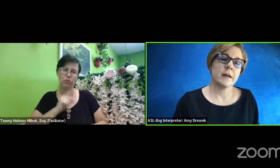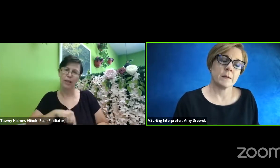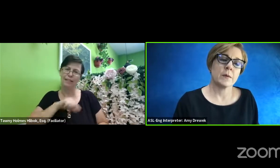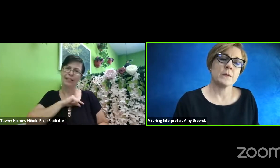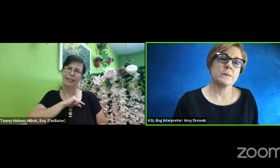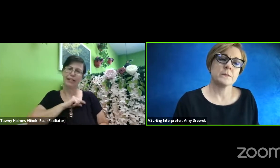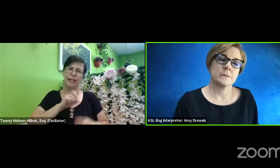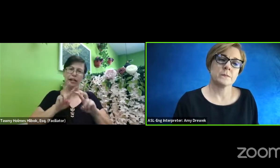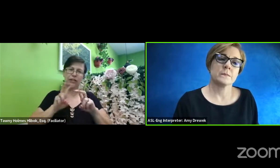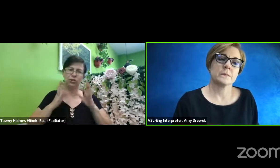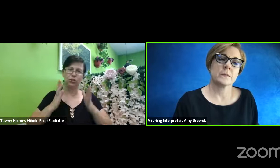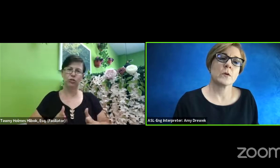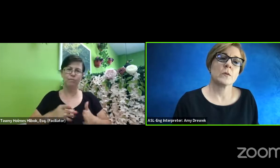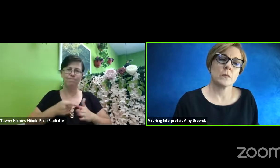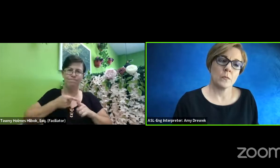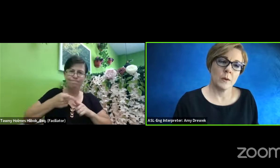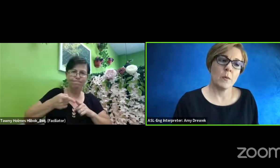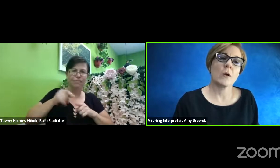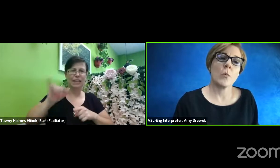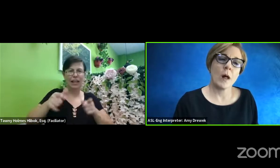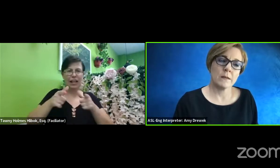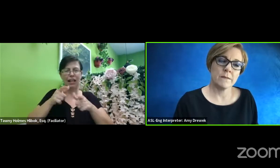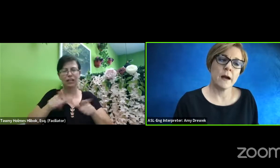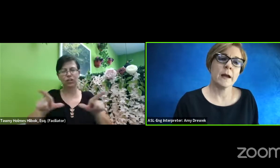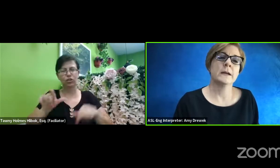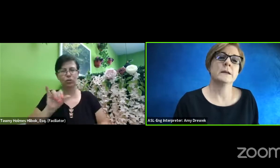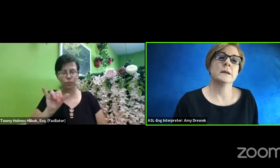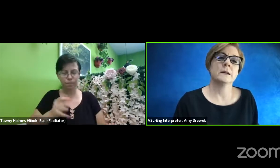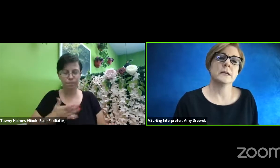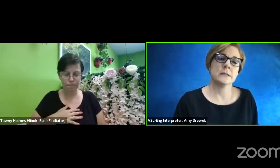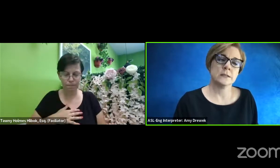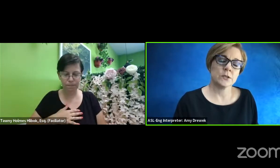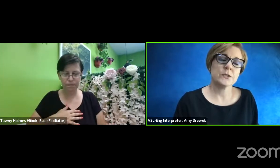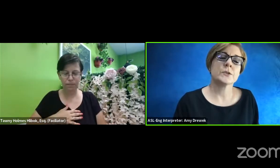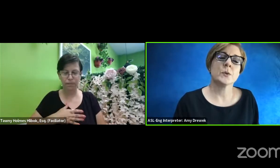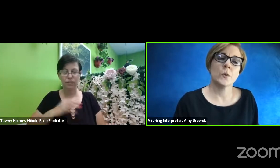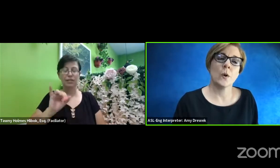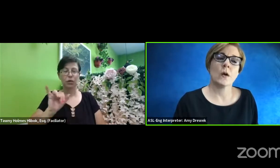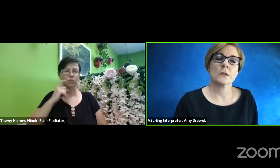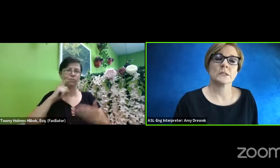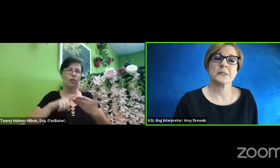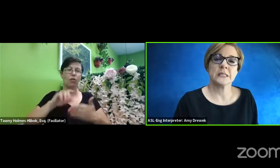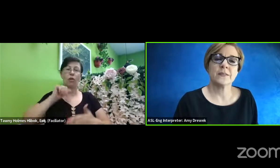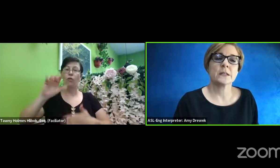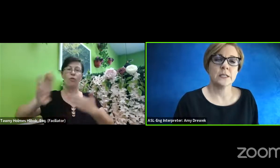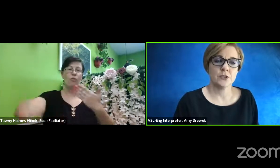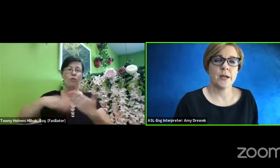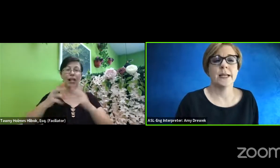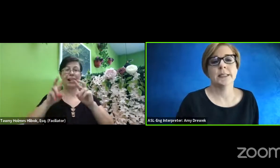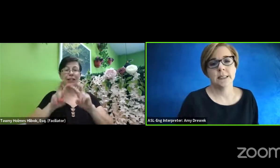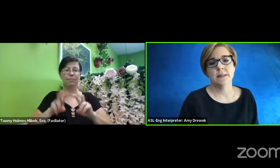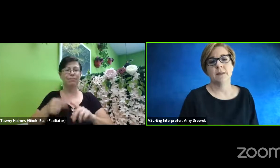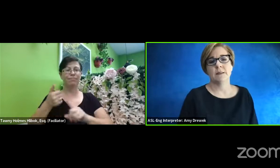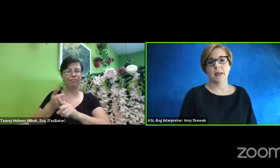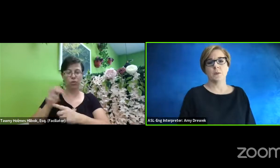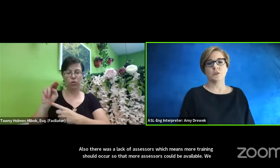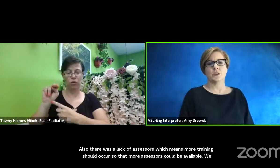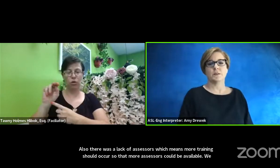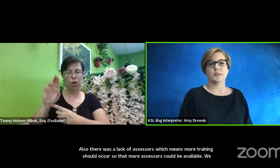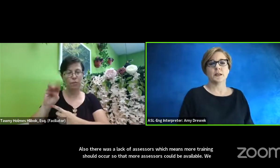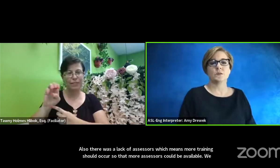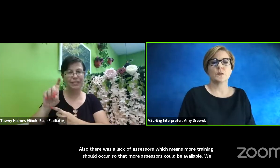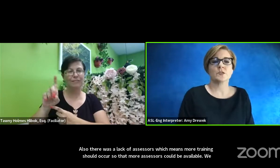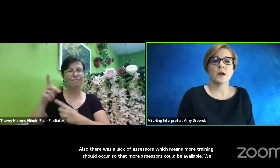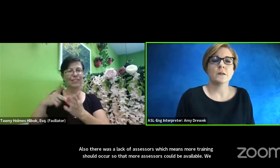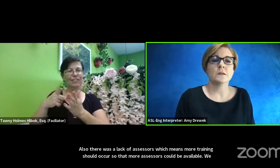could be available. We want qualified assessors who are specifically trained in the